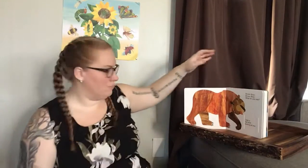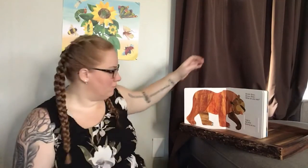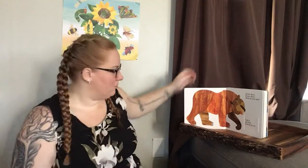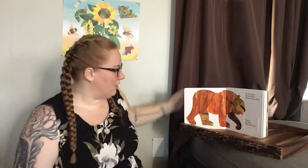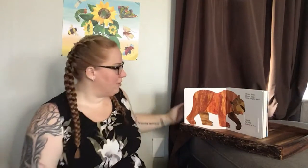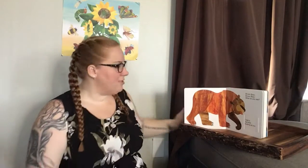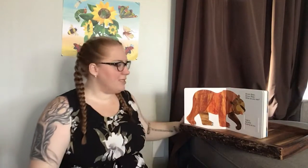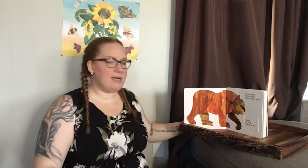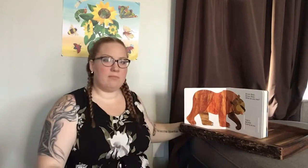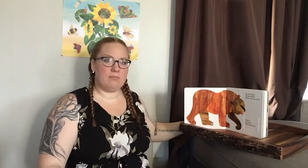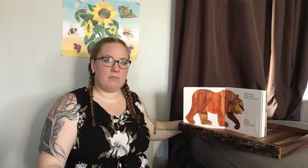Can you see it?